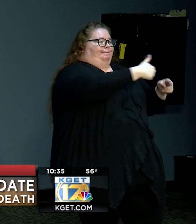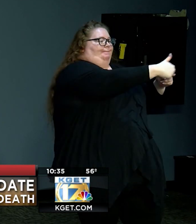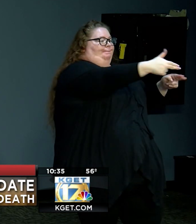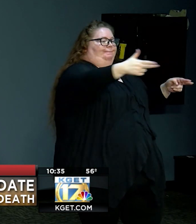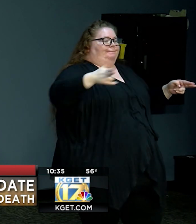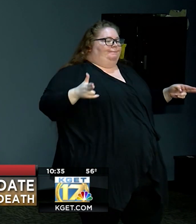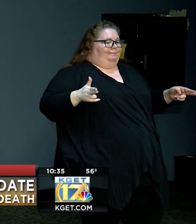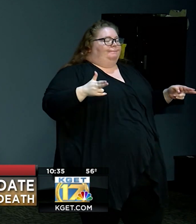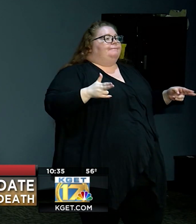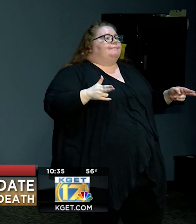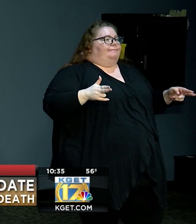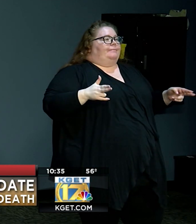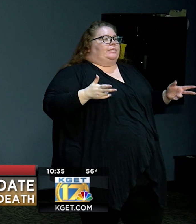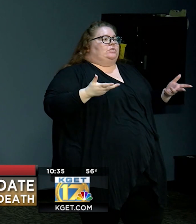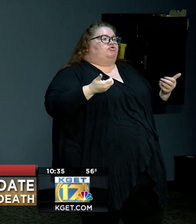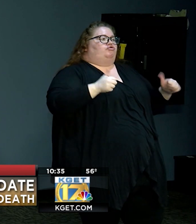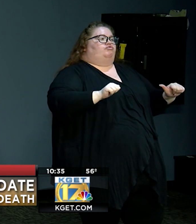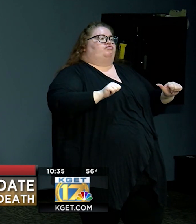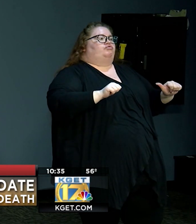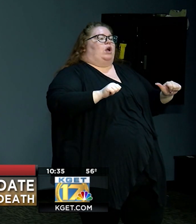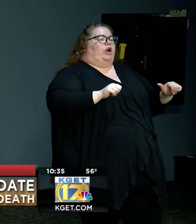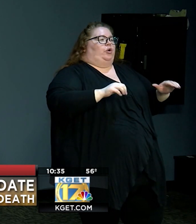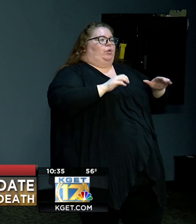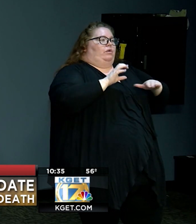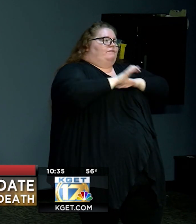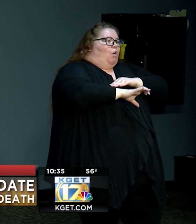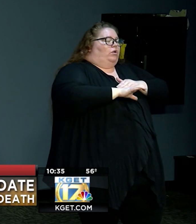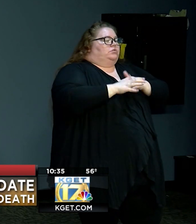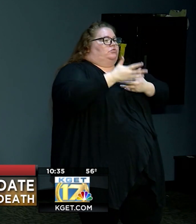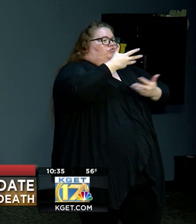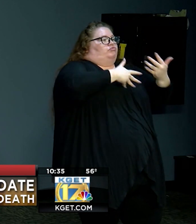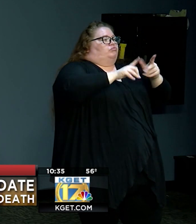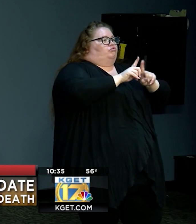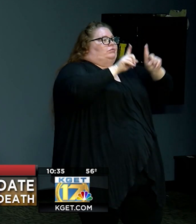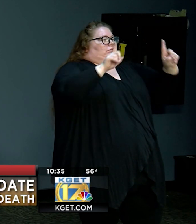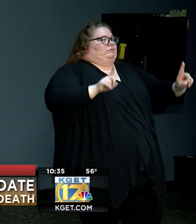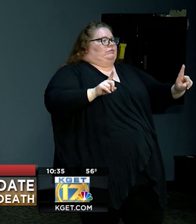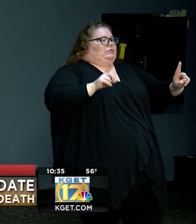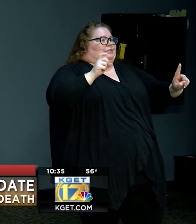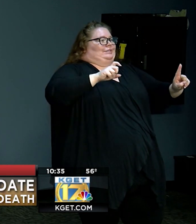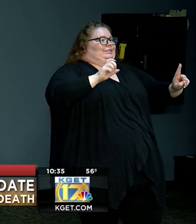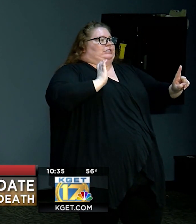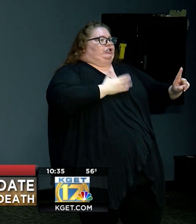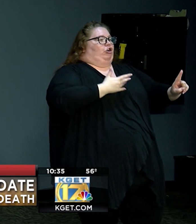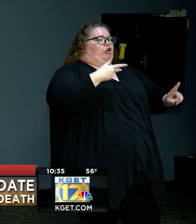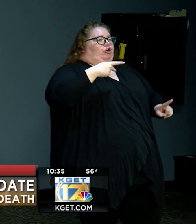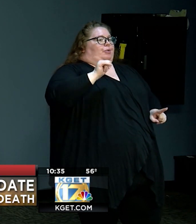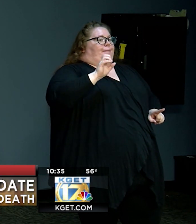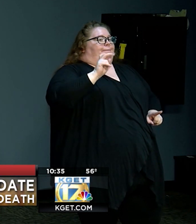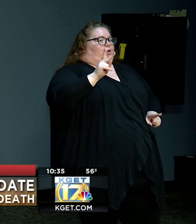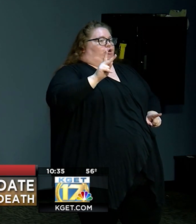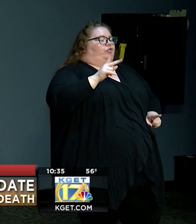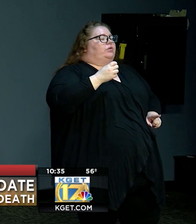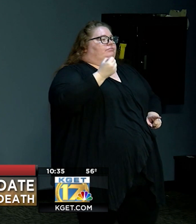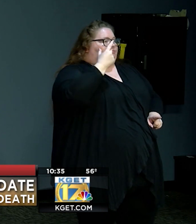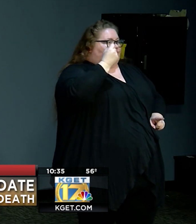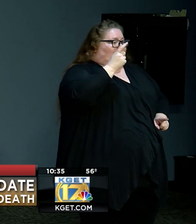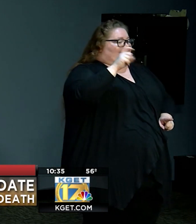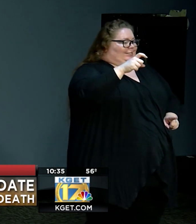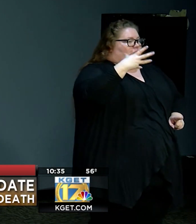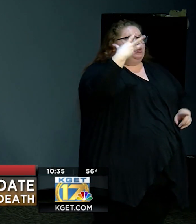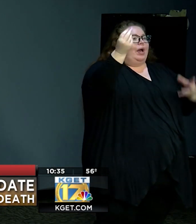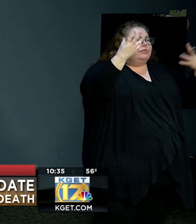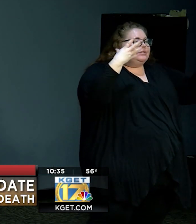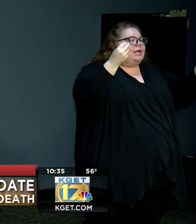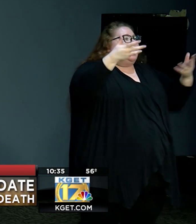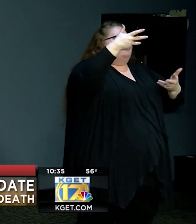to again reinforce the need for social distancing in our parks. We know that we need some outlets during this time to go get